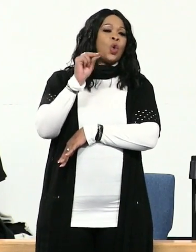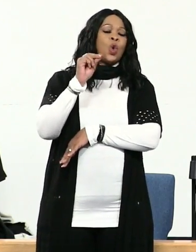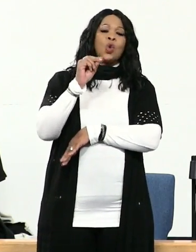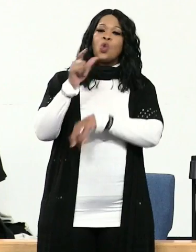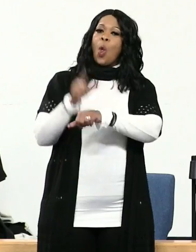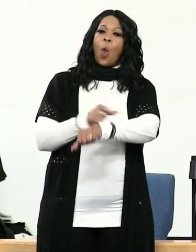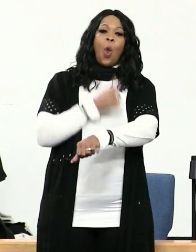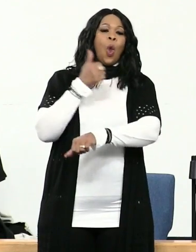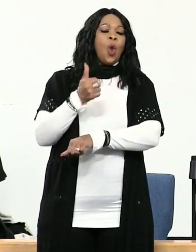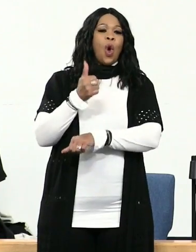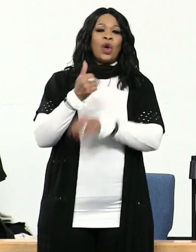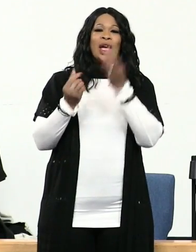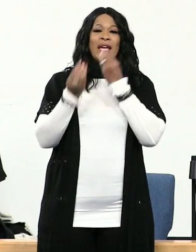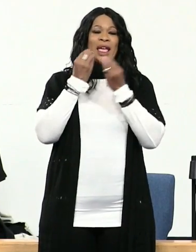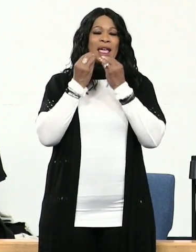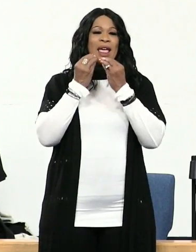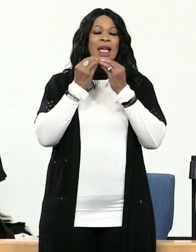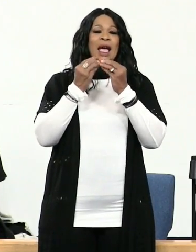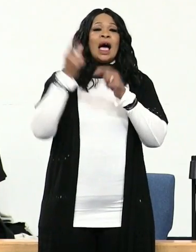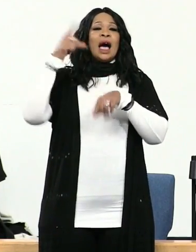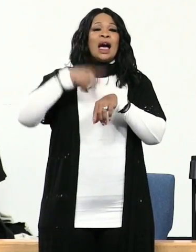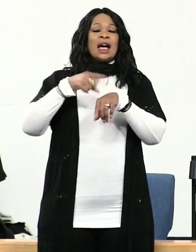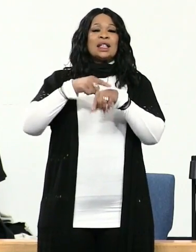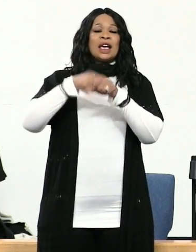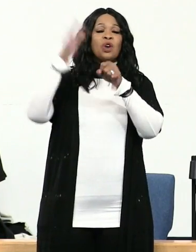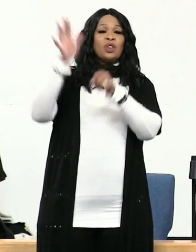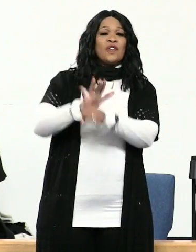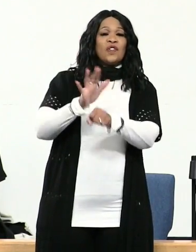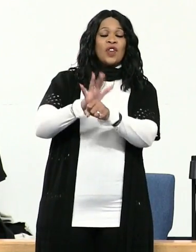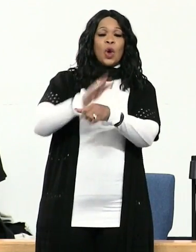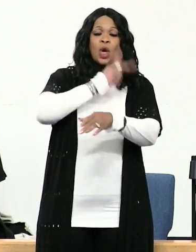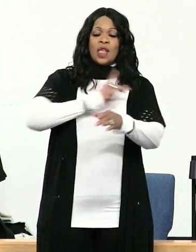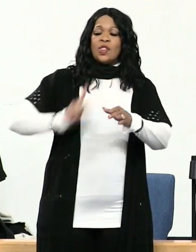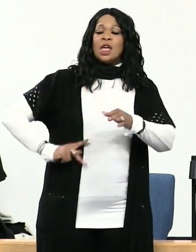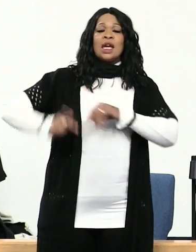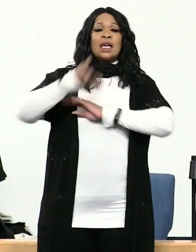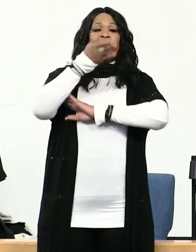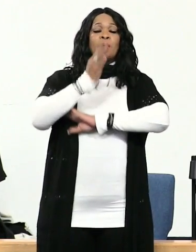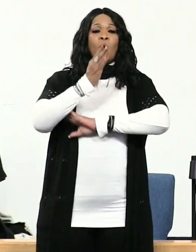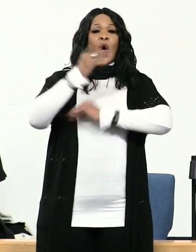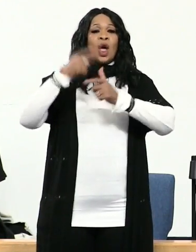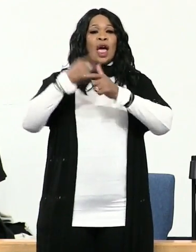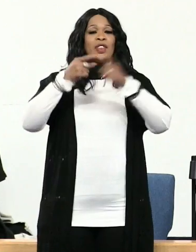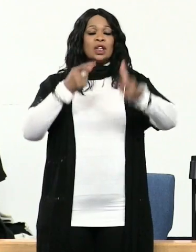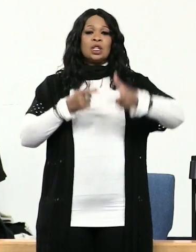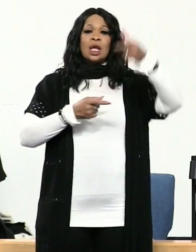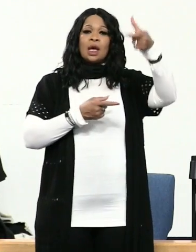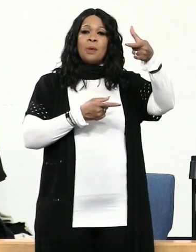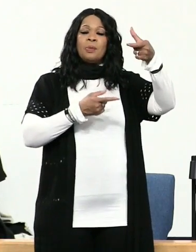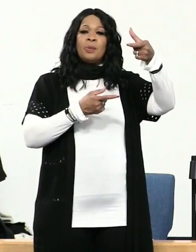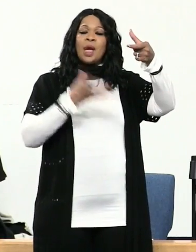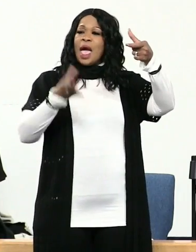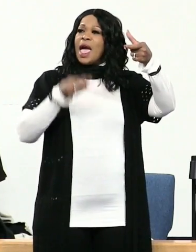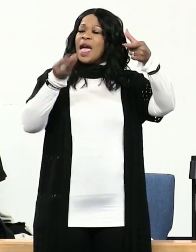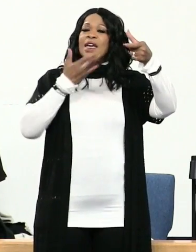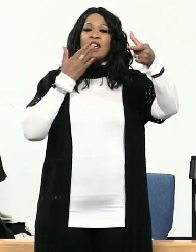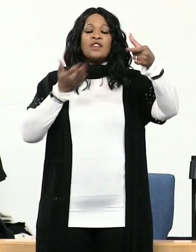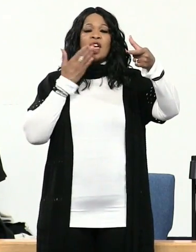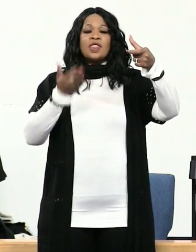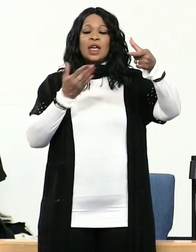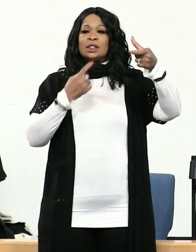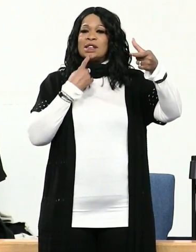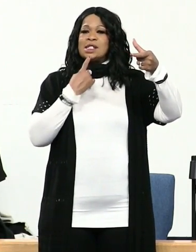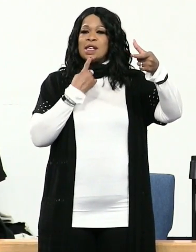it until it is fulfilled in the kingdom of God. Then he took the cup and gave thanks and